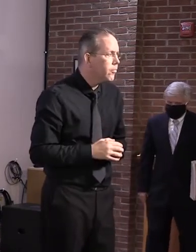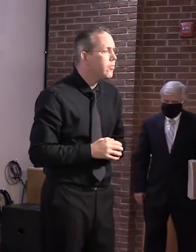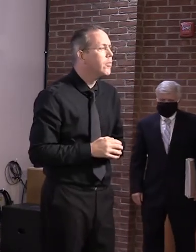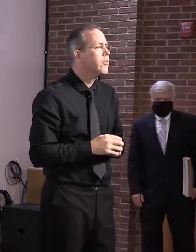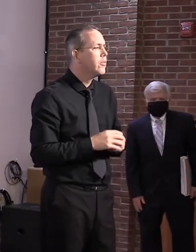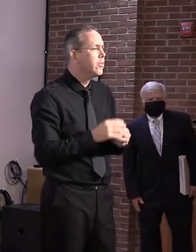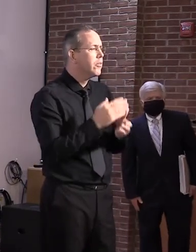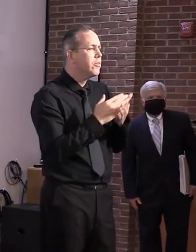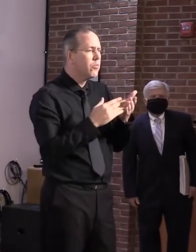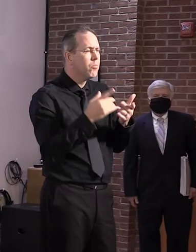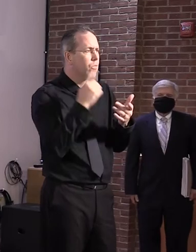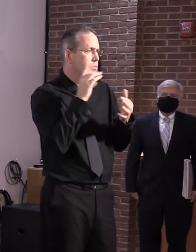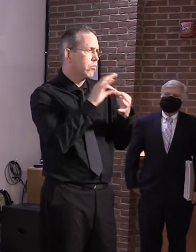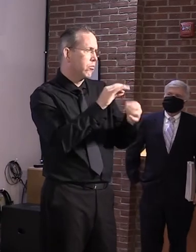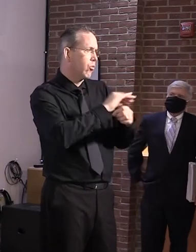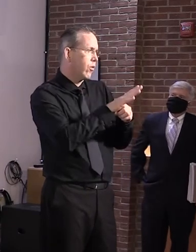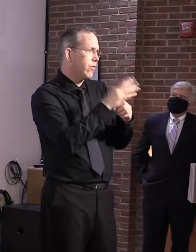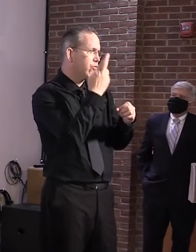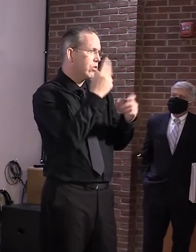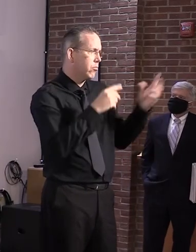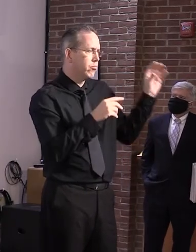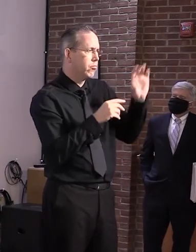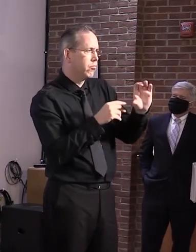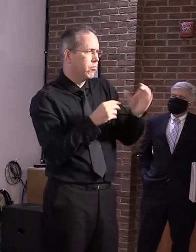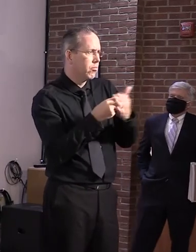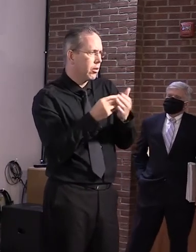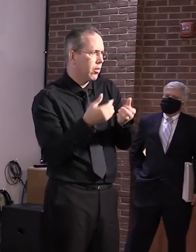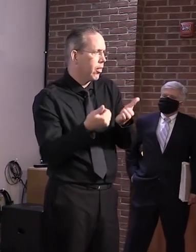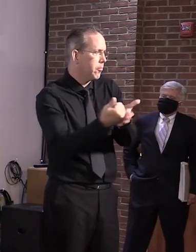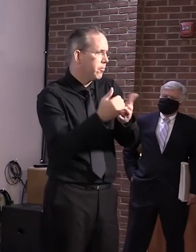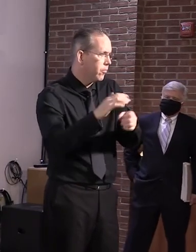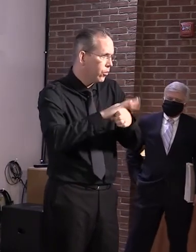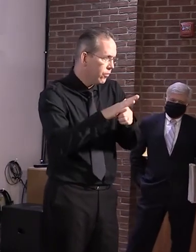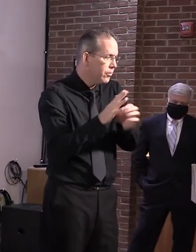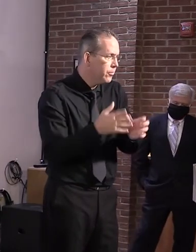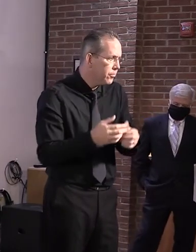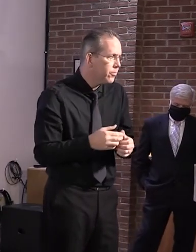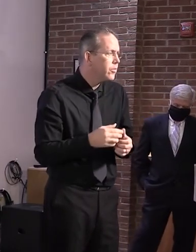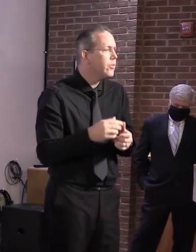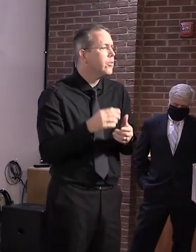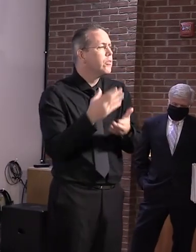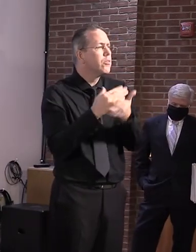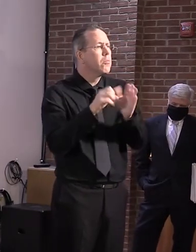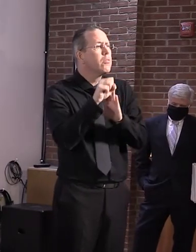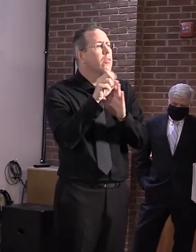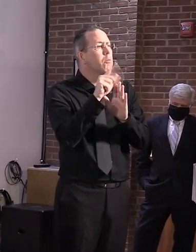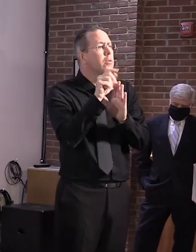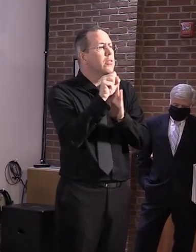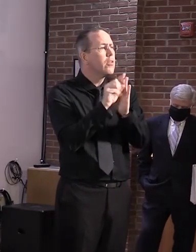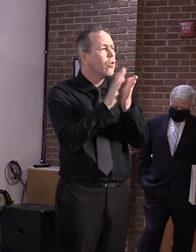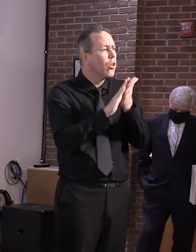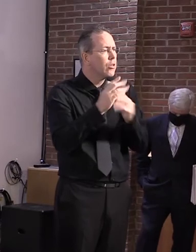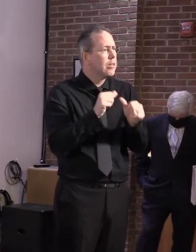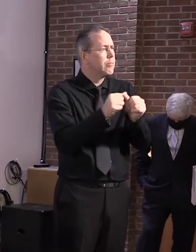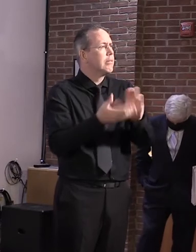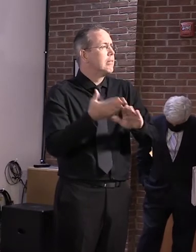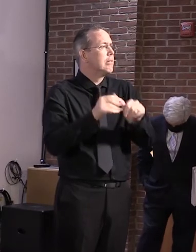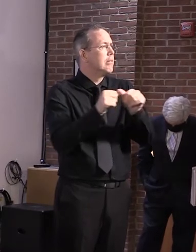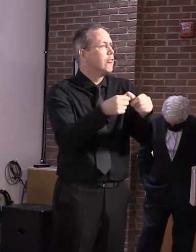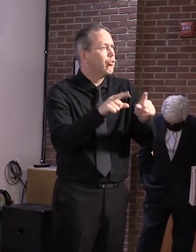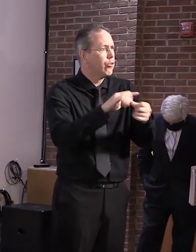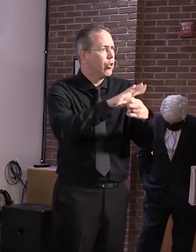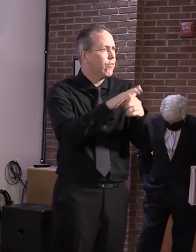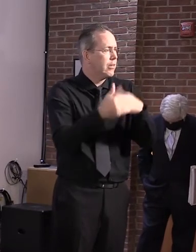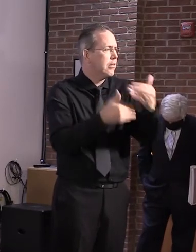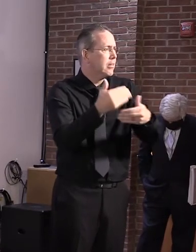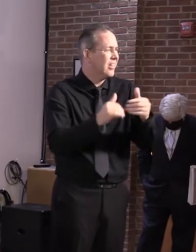expenses consistent with any rules and regulations regarding use of that money. I don't